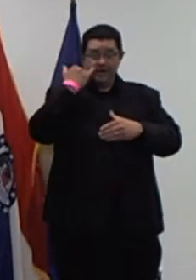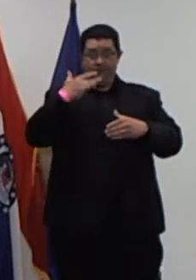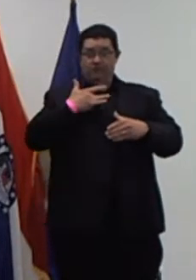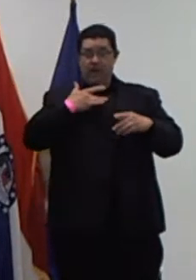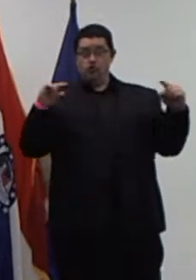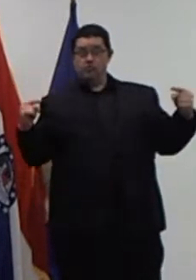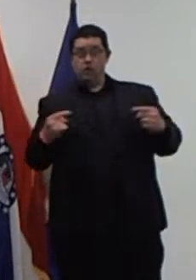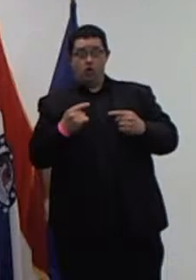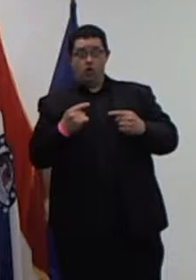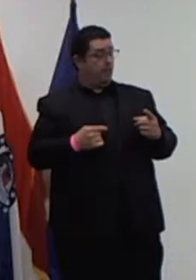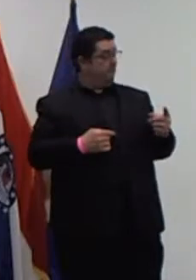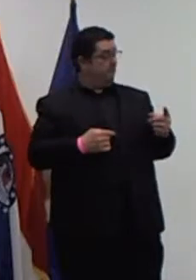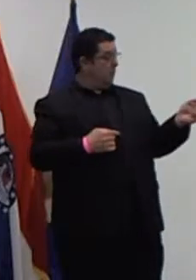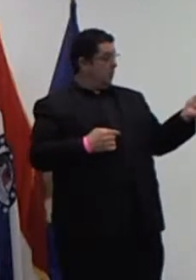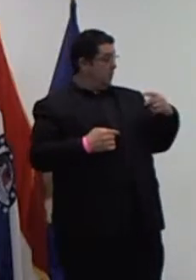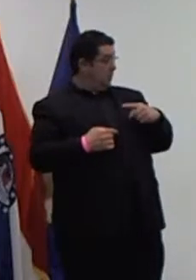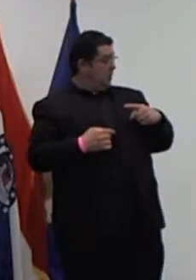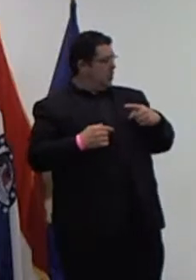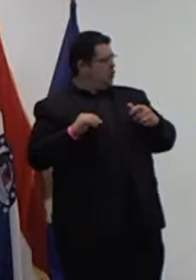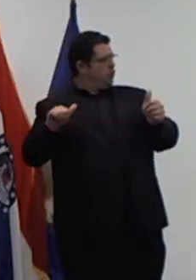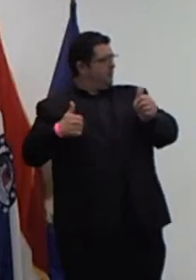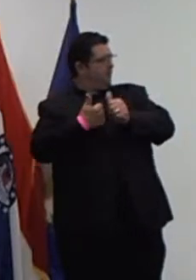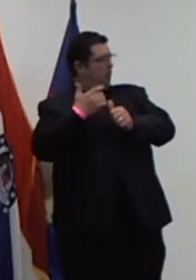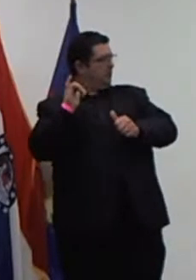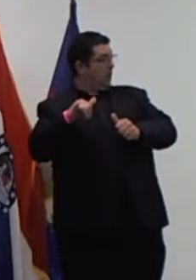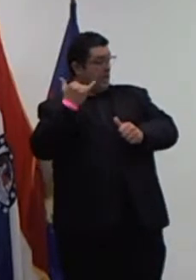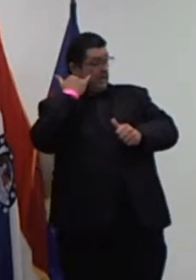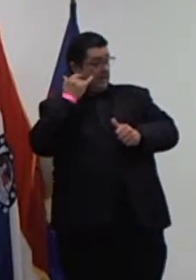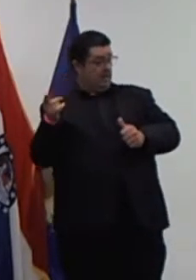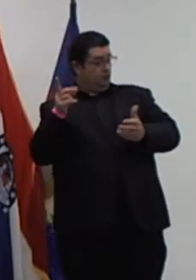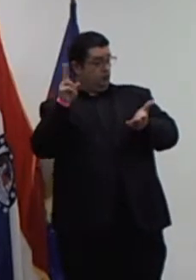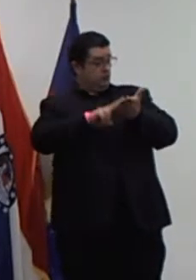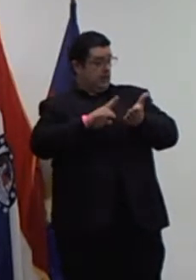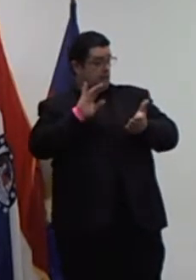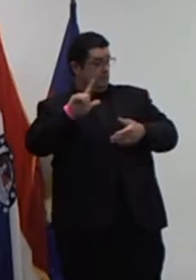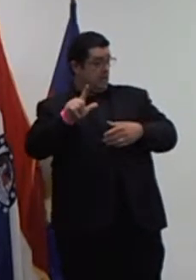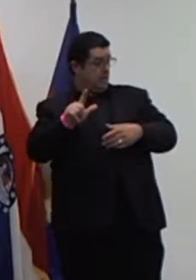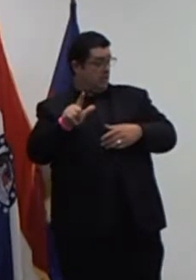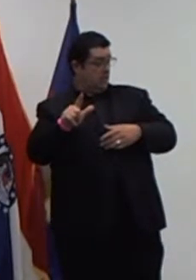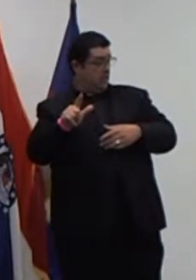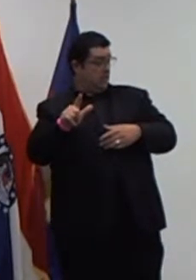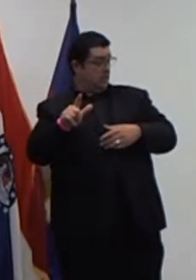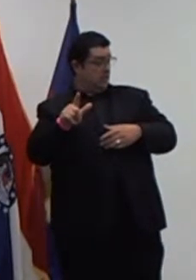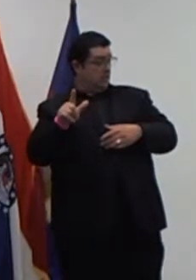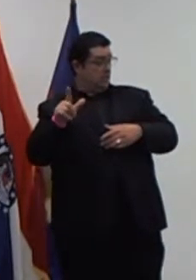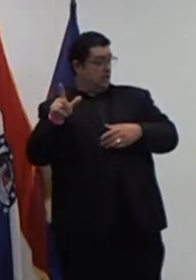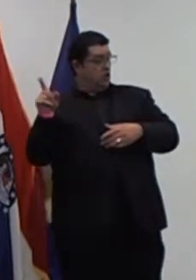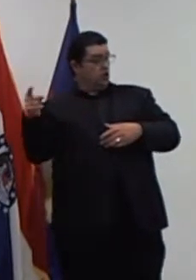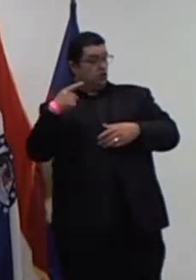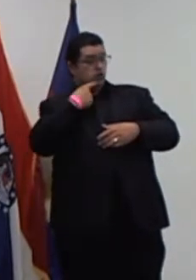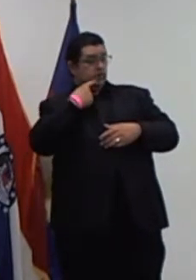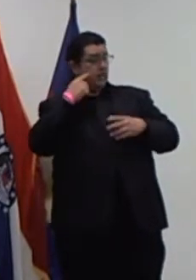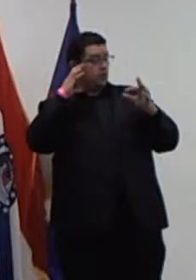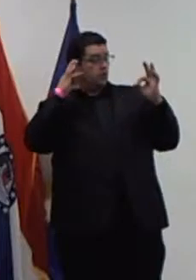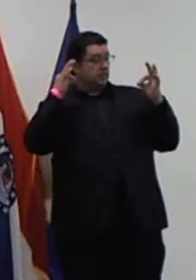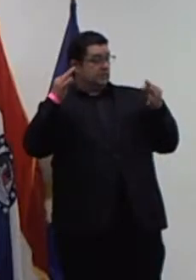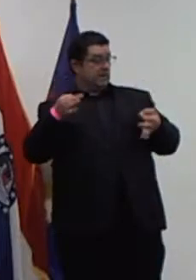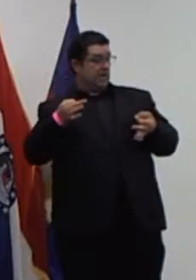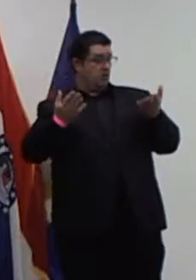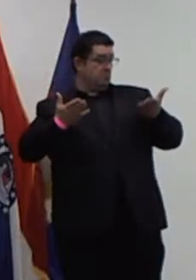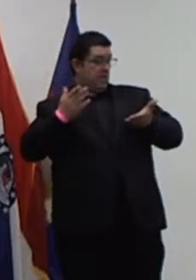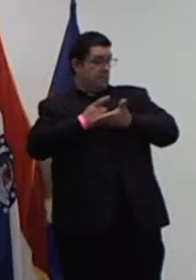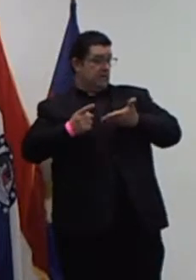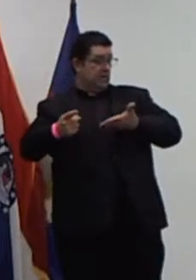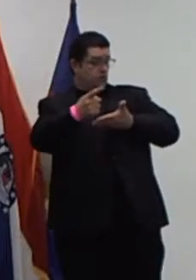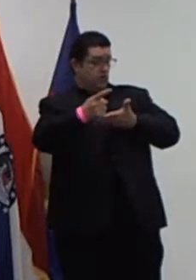suggest do that. Governor, to follow up on that, Yeah. if you do sign that bill, Yes. which you said you're going to decide on potentially next week,